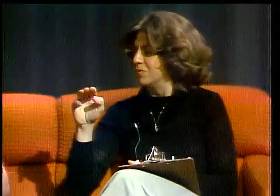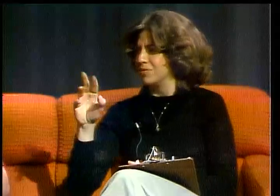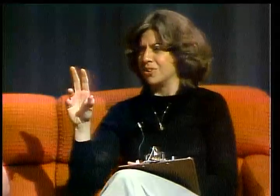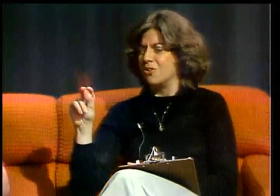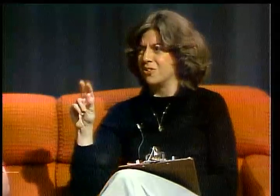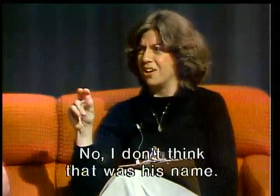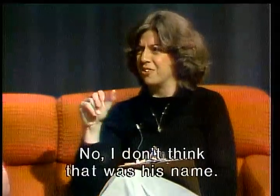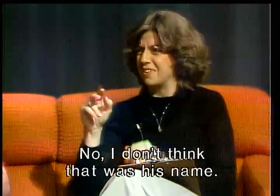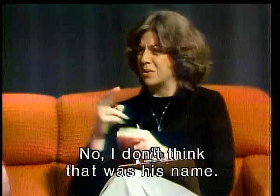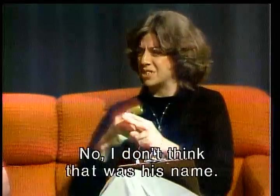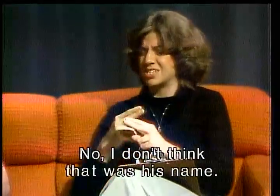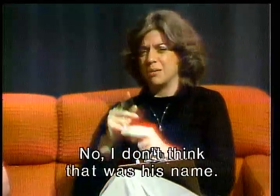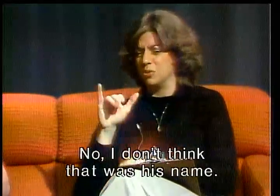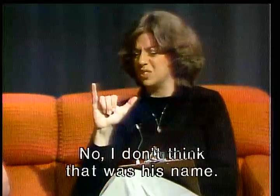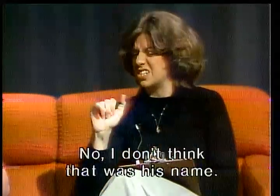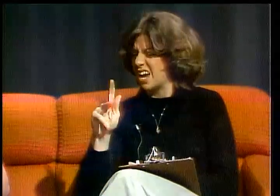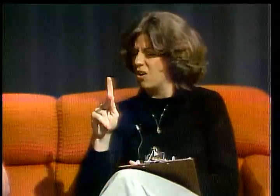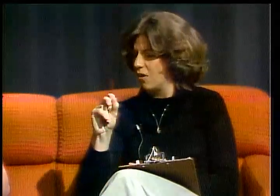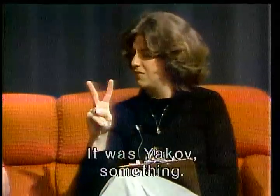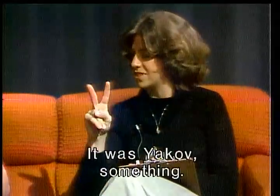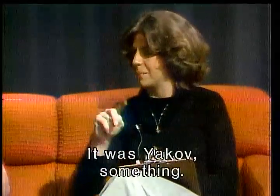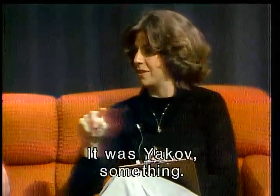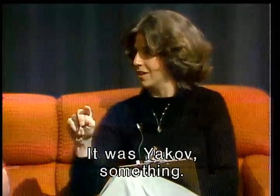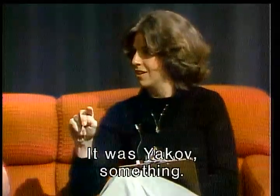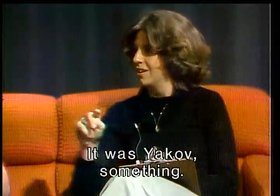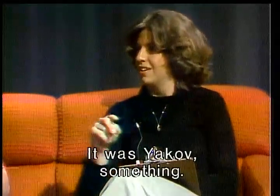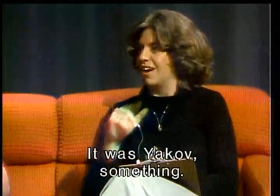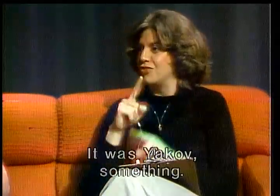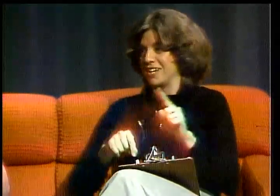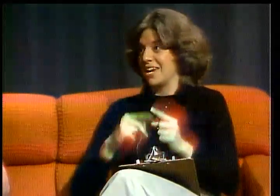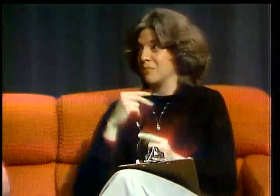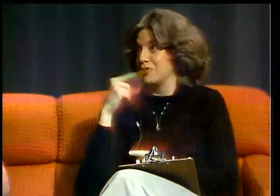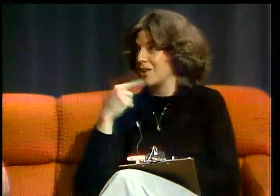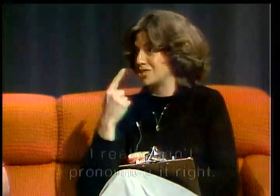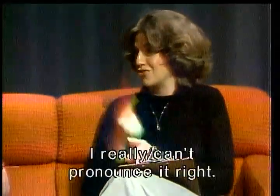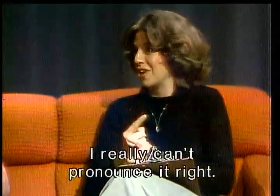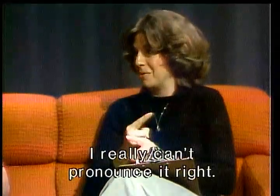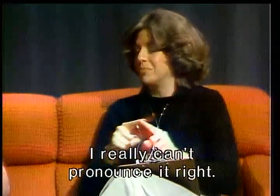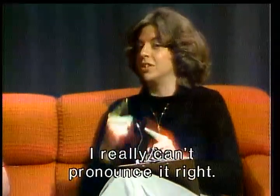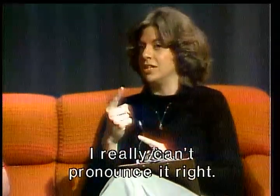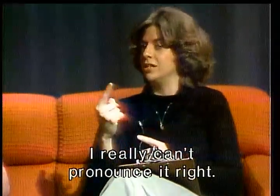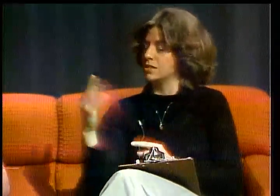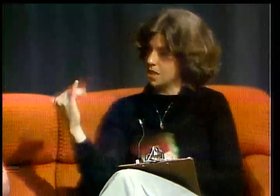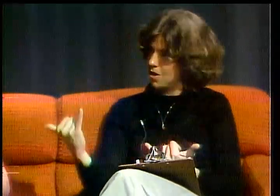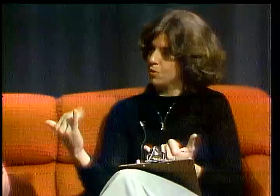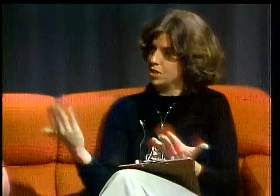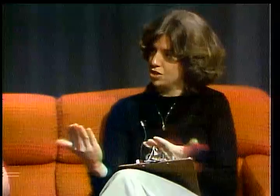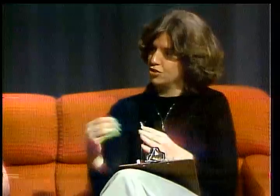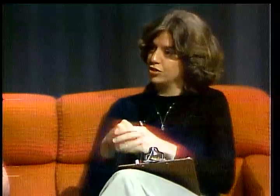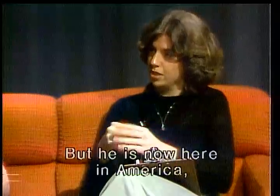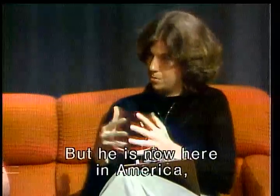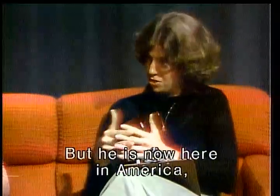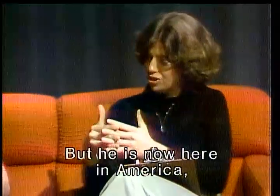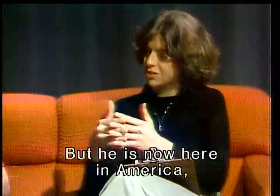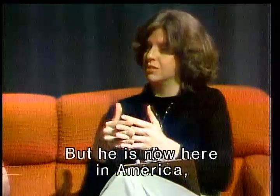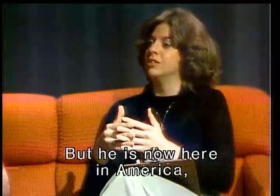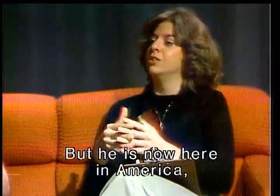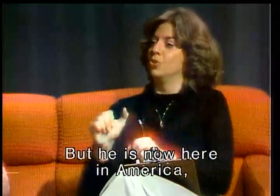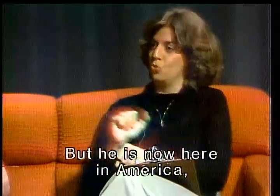No, I don't think that was his name. It was Yakov something. I really can't pronounce it right, but he is now here in America working